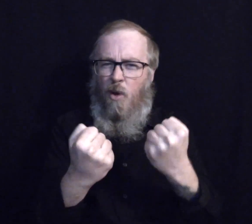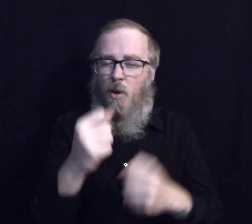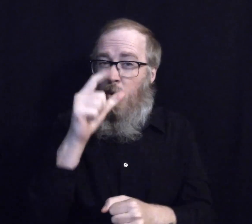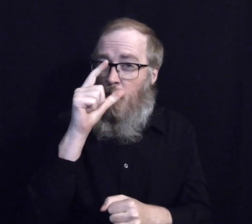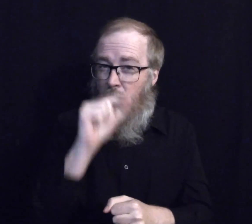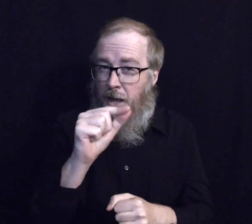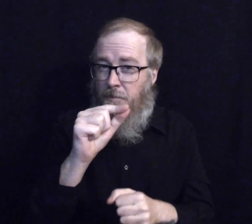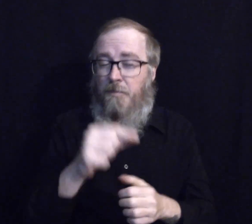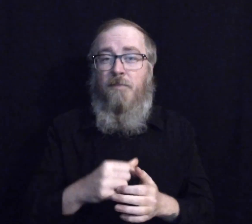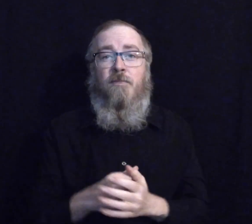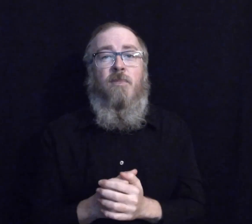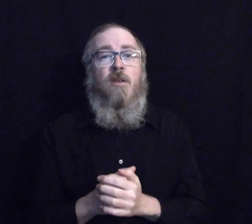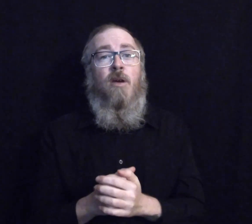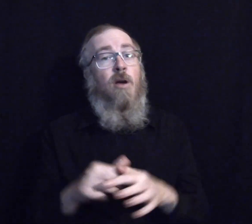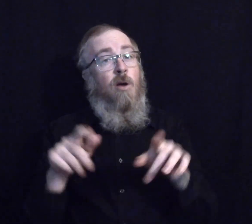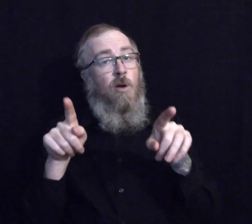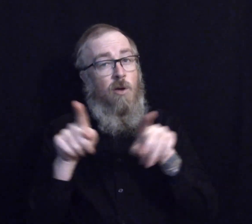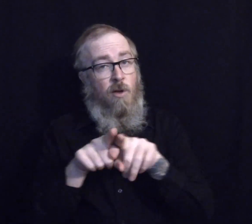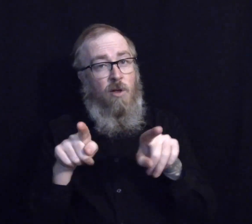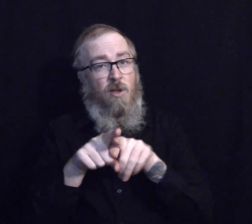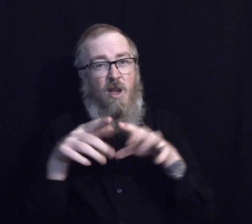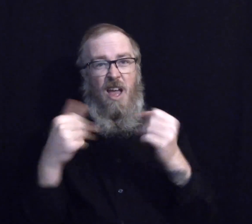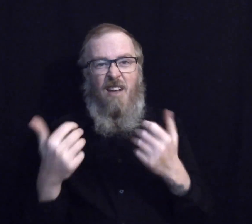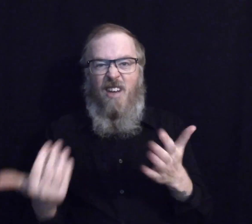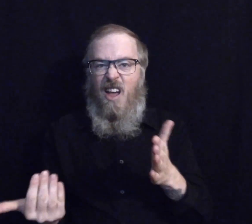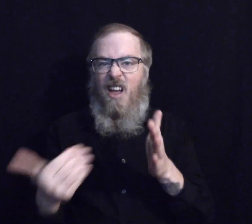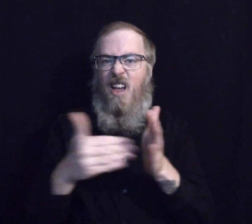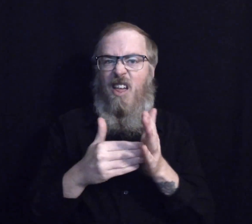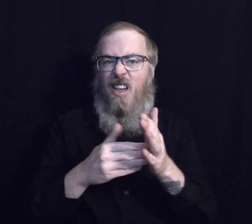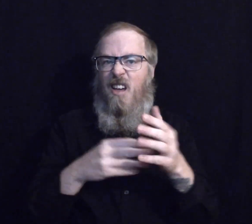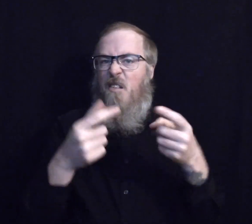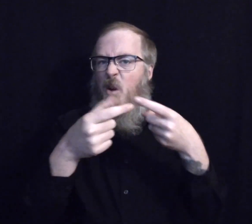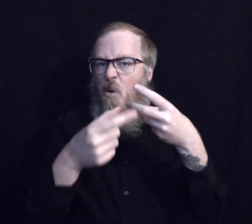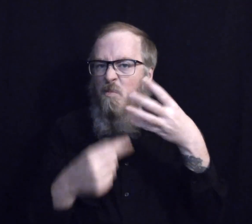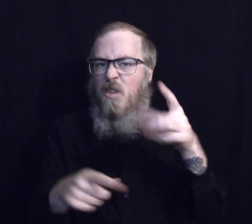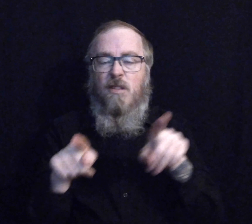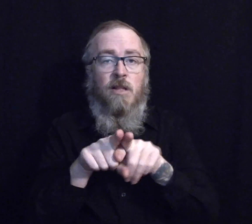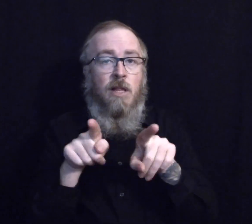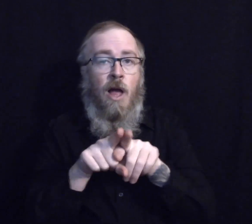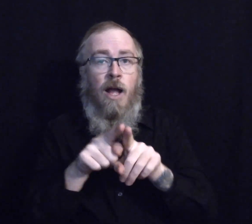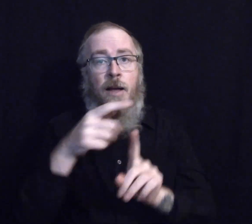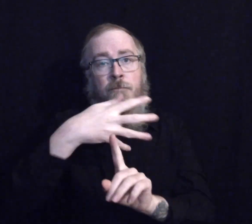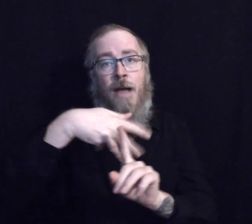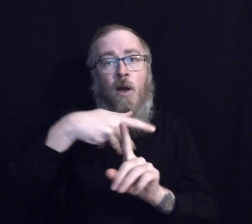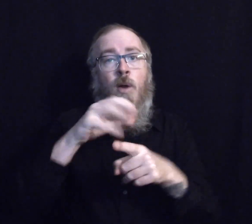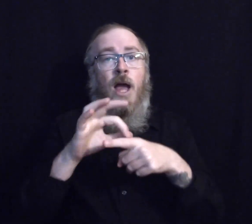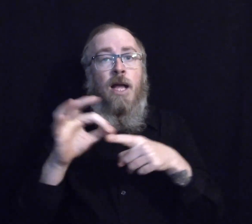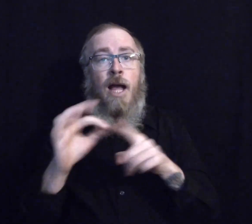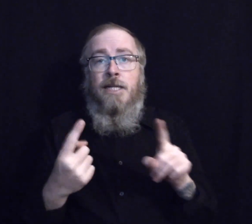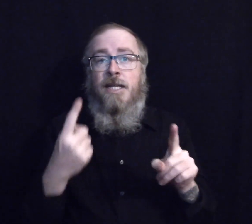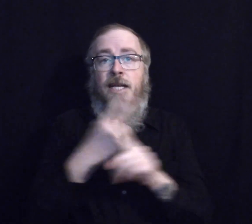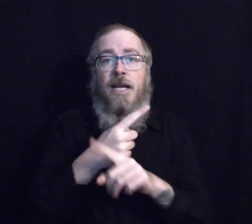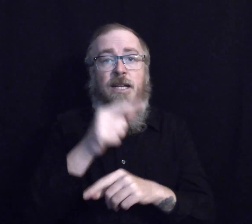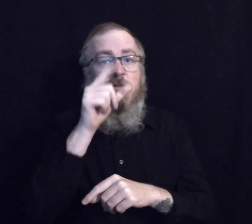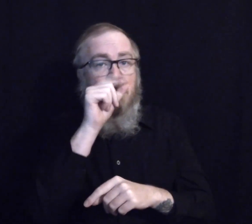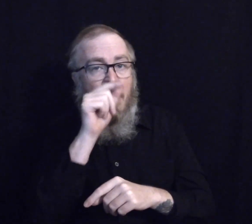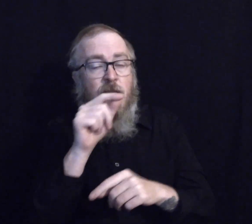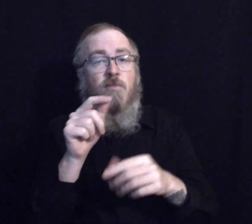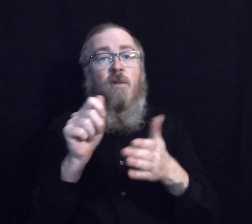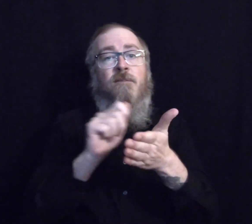intense magnification. Some also have added functionalities such as the ability to change background color, to change